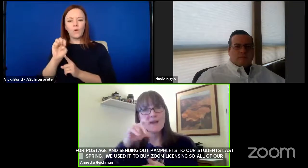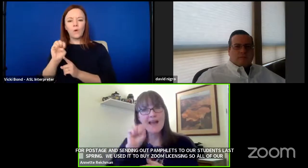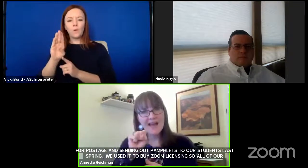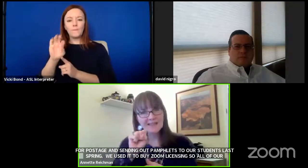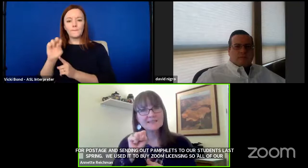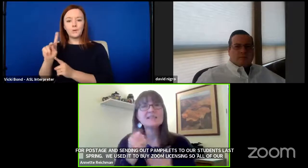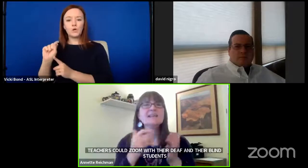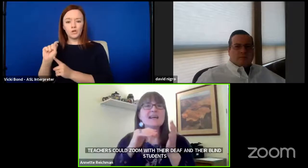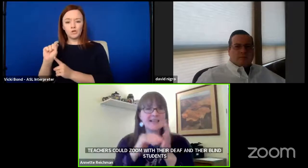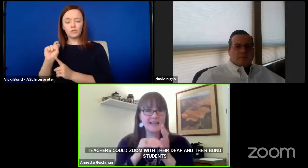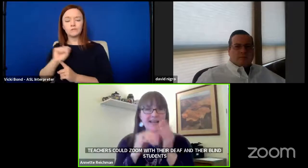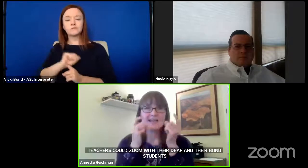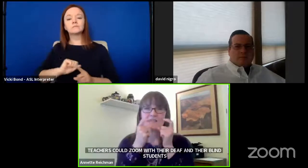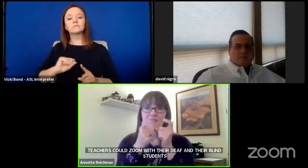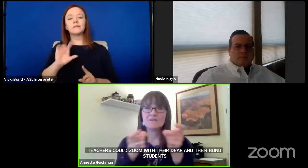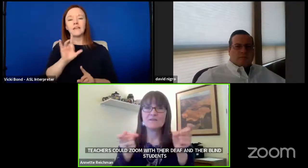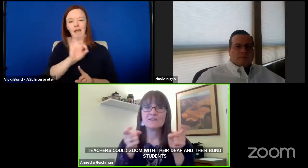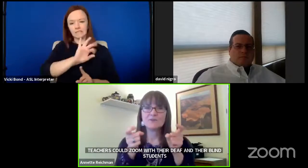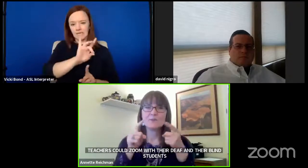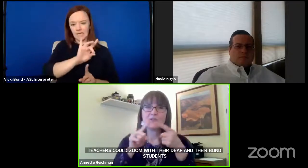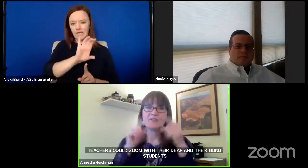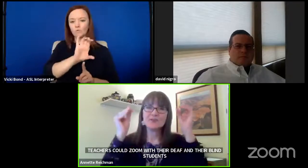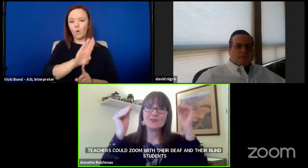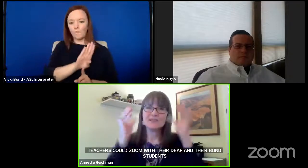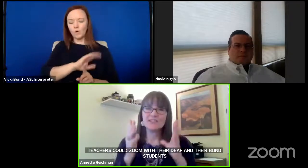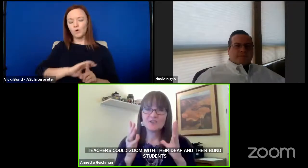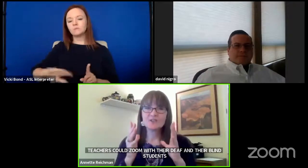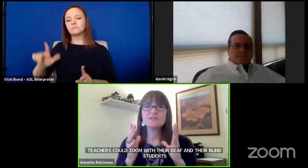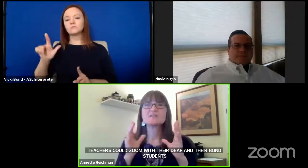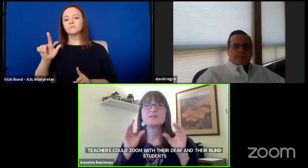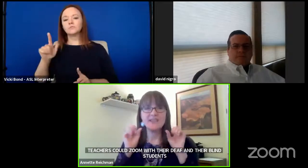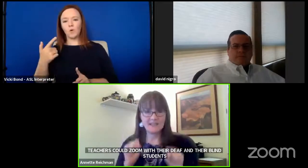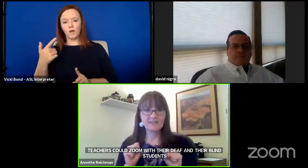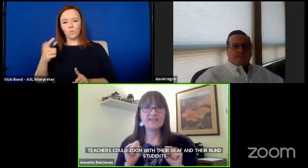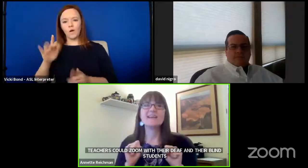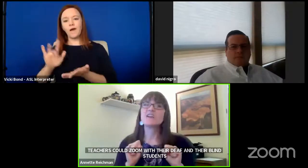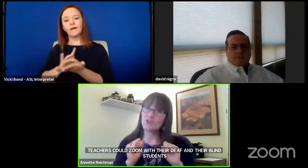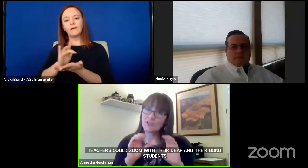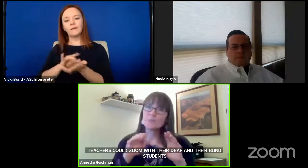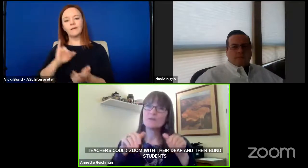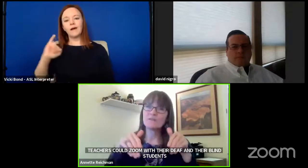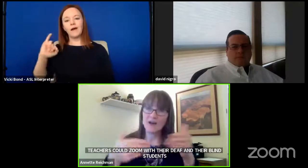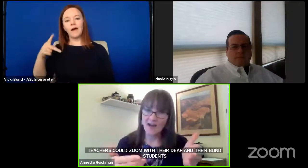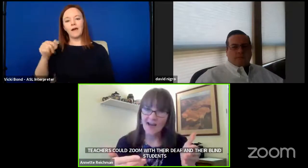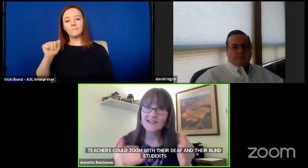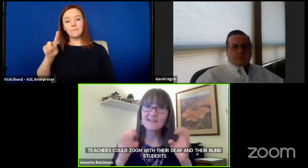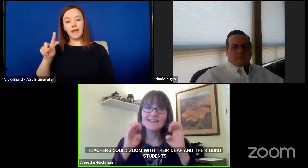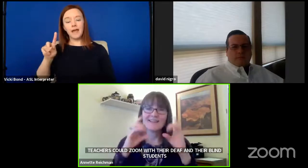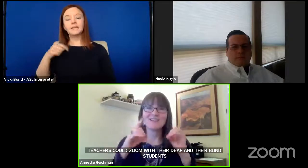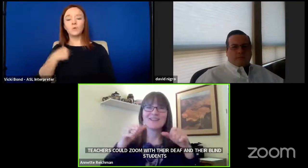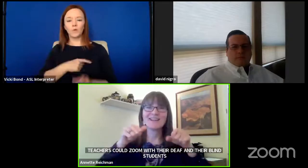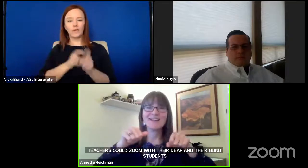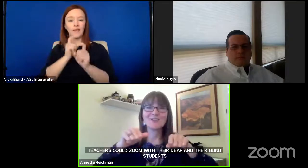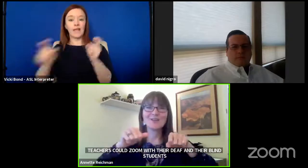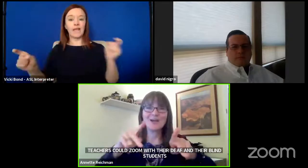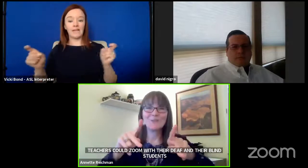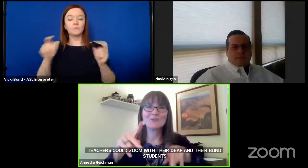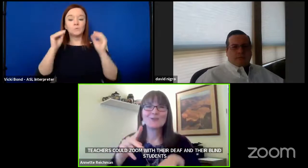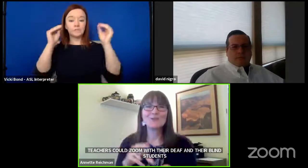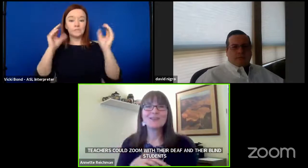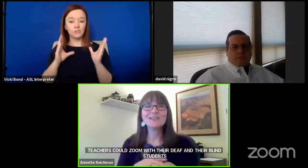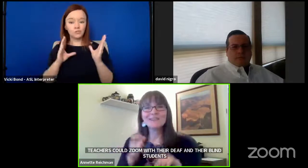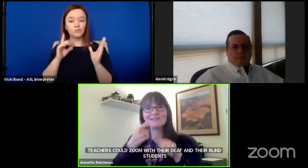21 iPads, again, to distribute to teachers so that they could provide